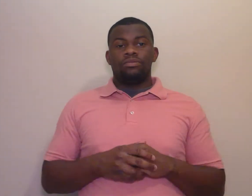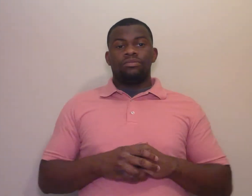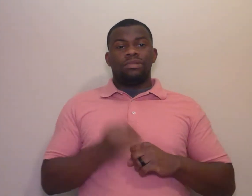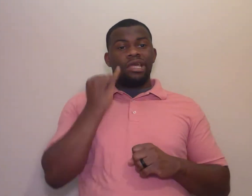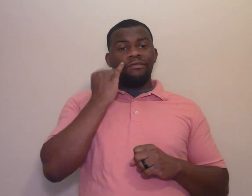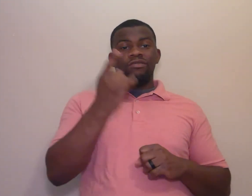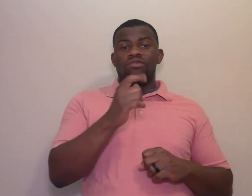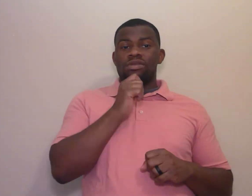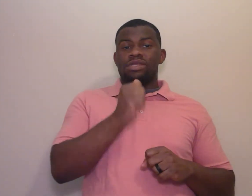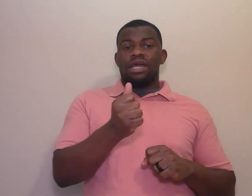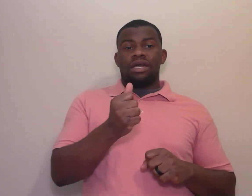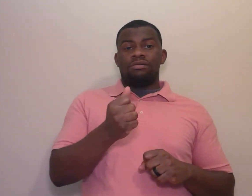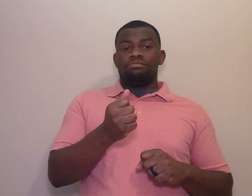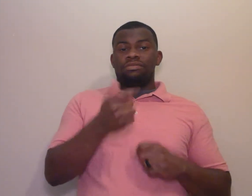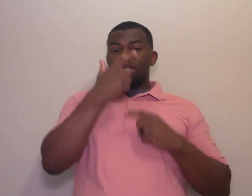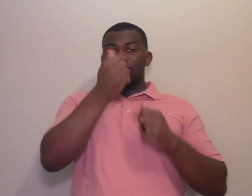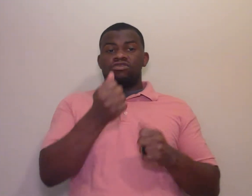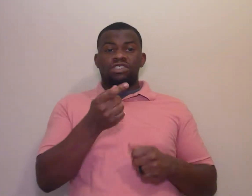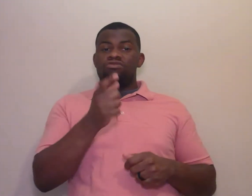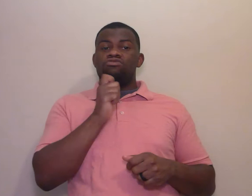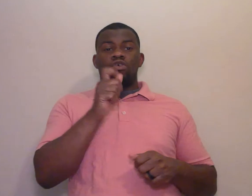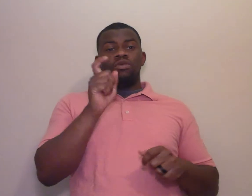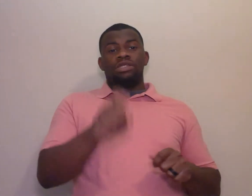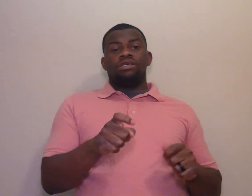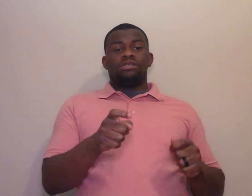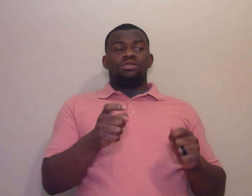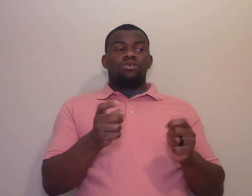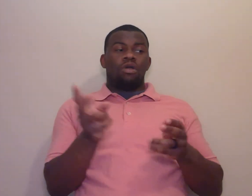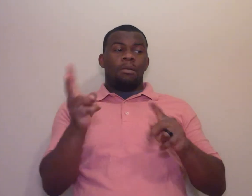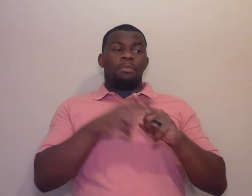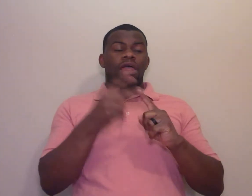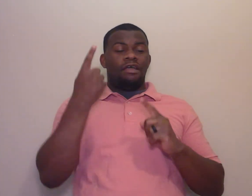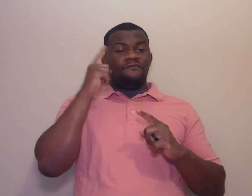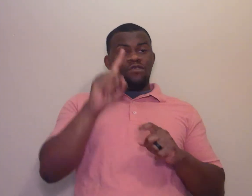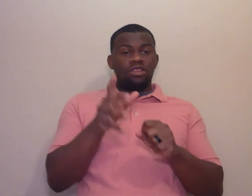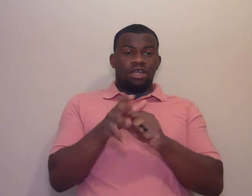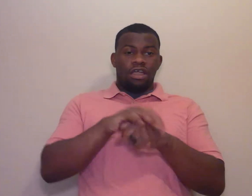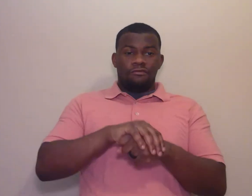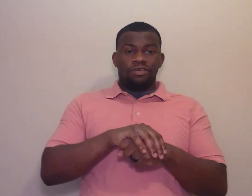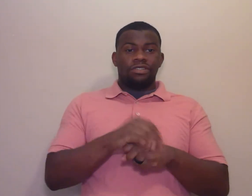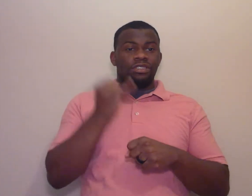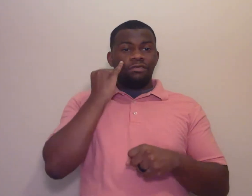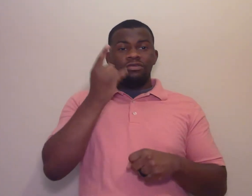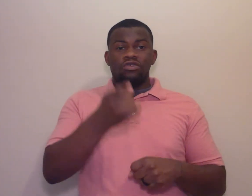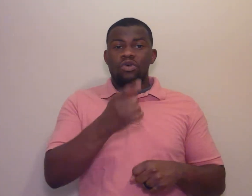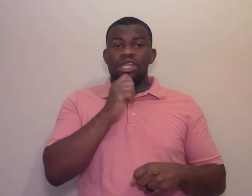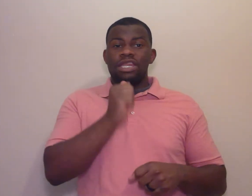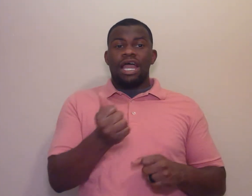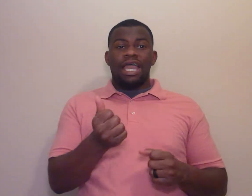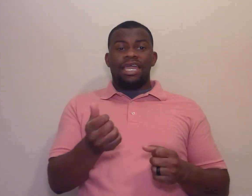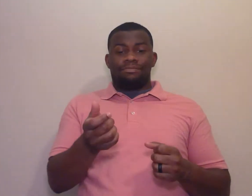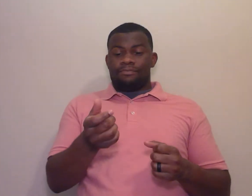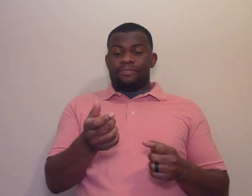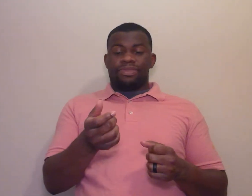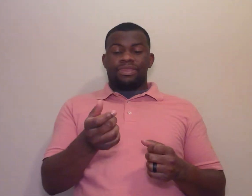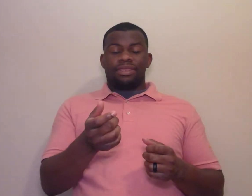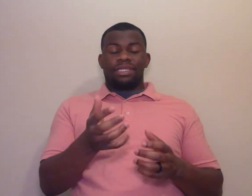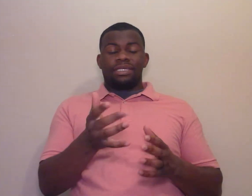do not need to actually apply for the coverage. If you are not interested in this program, your parents, your siblings, and your adult